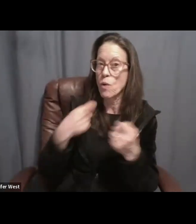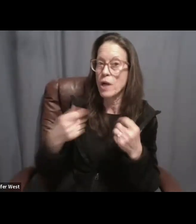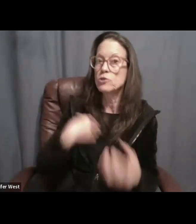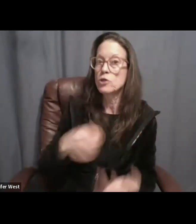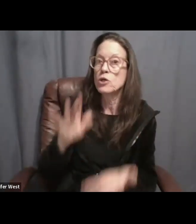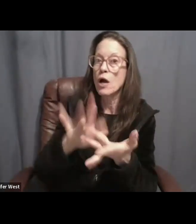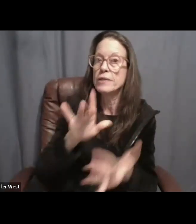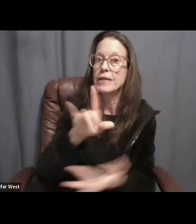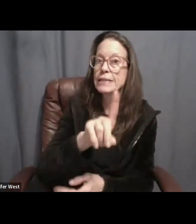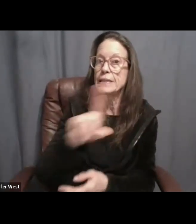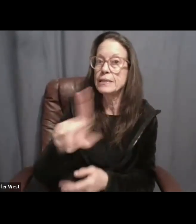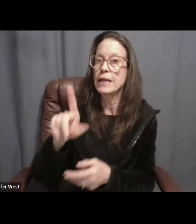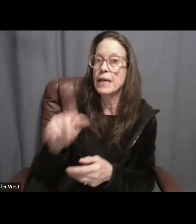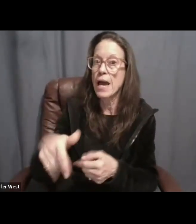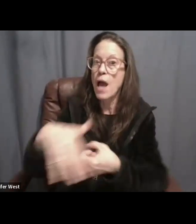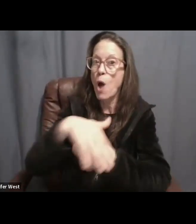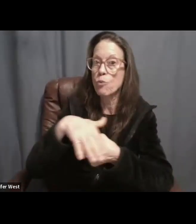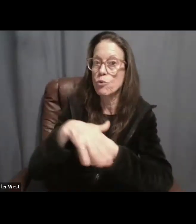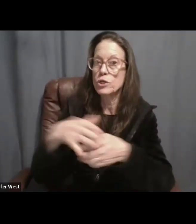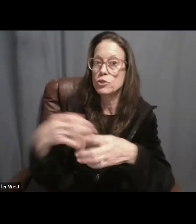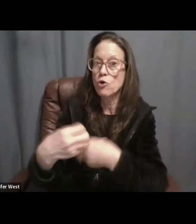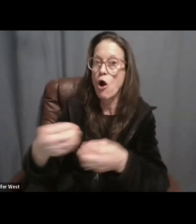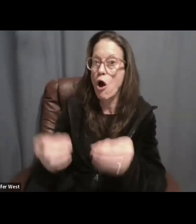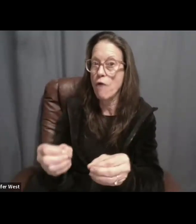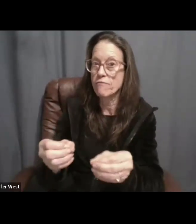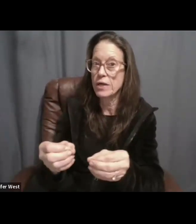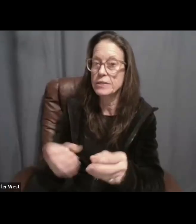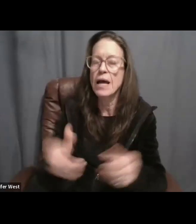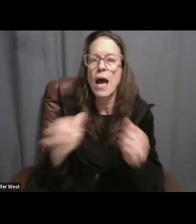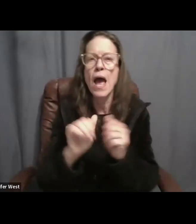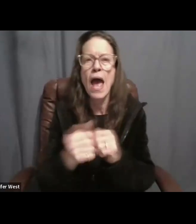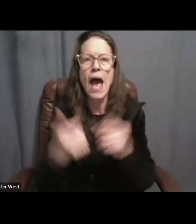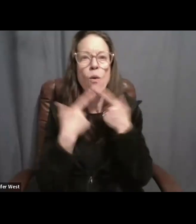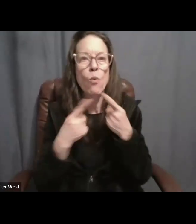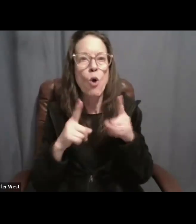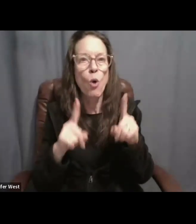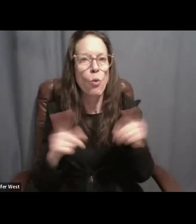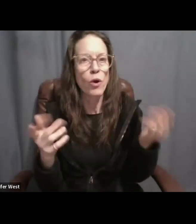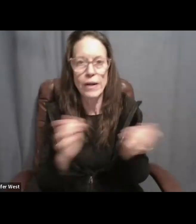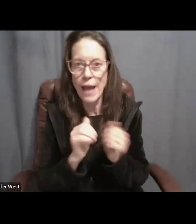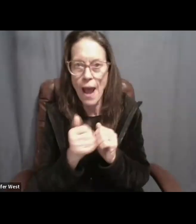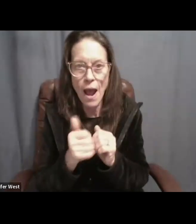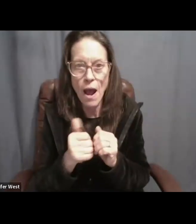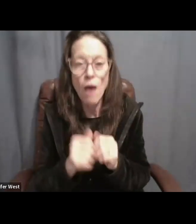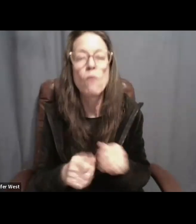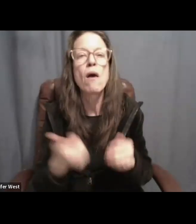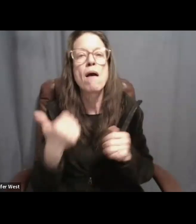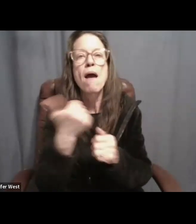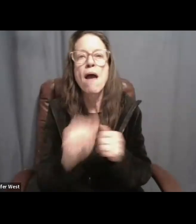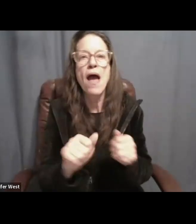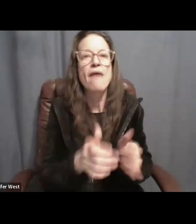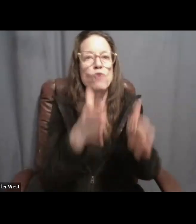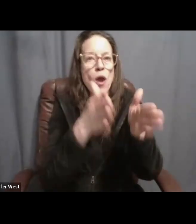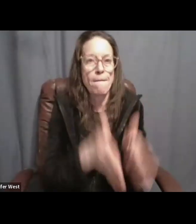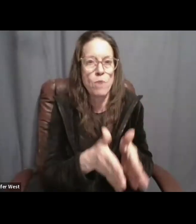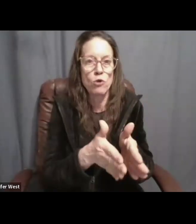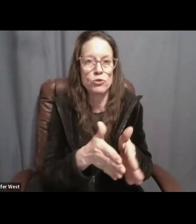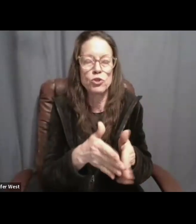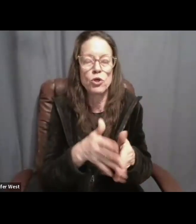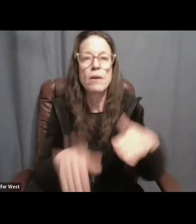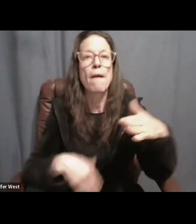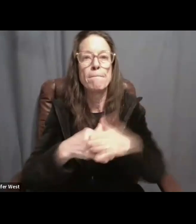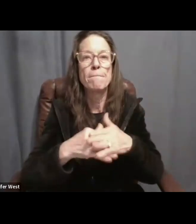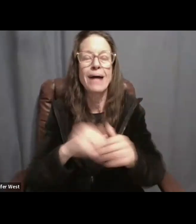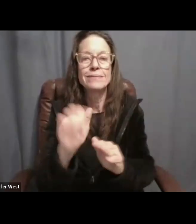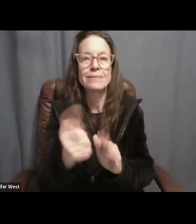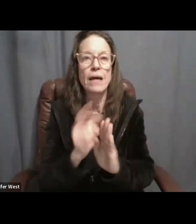office. So just so you know how everything's going to work out tonight, each panelist will have a maximum of 10 minutes to speak.